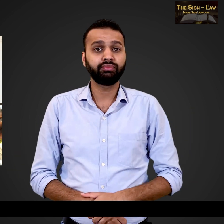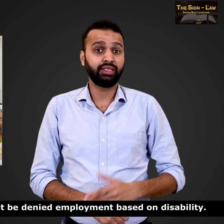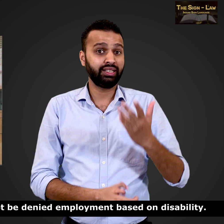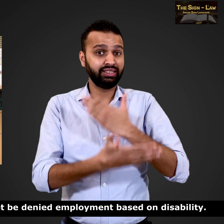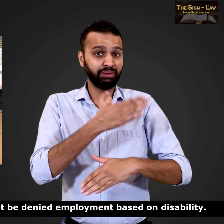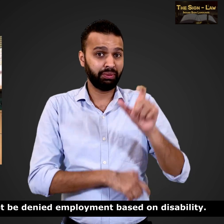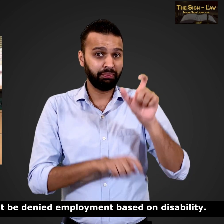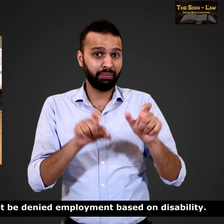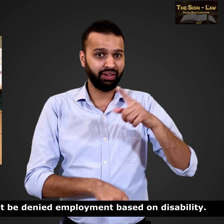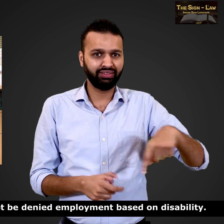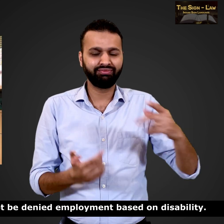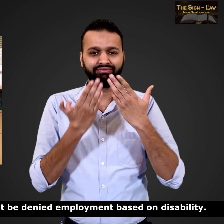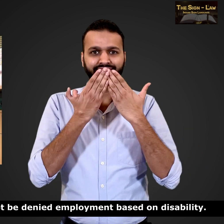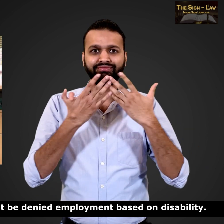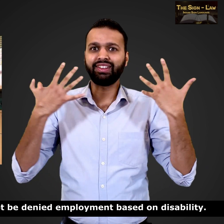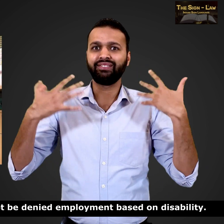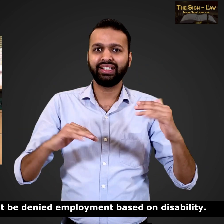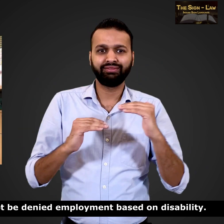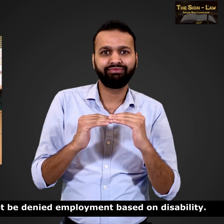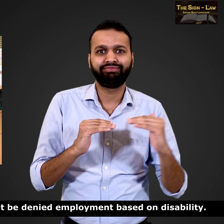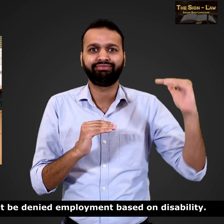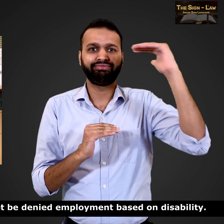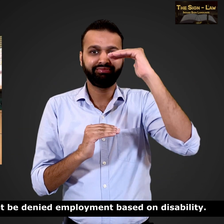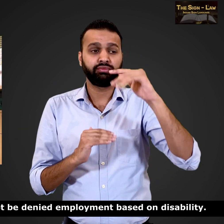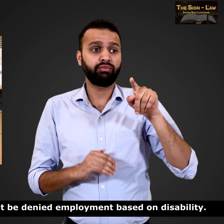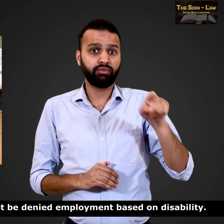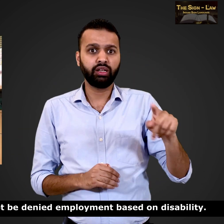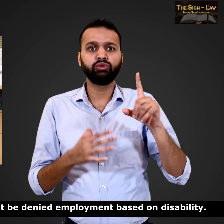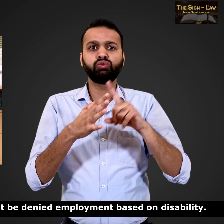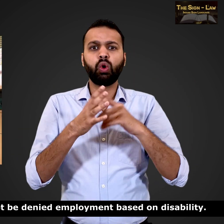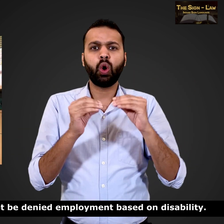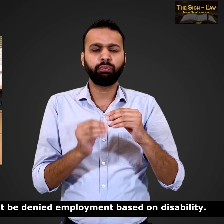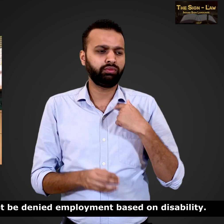Once education is complete, we cannot be denied employment based on disability.